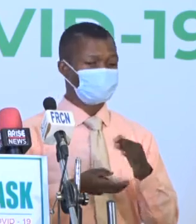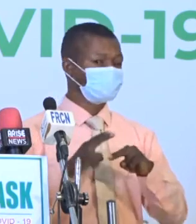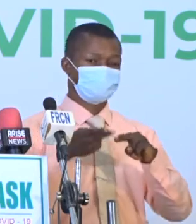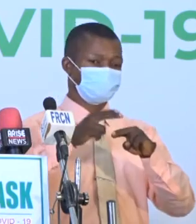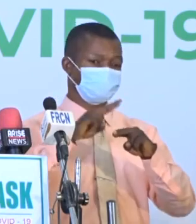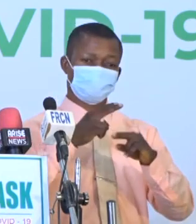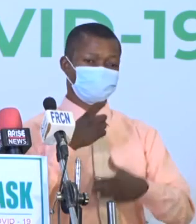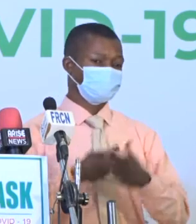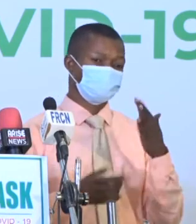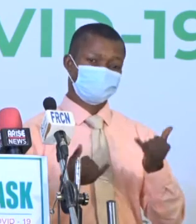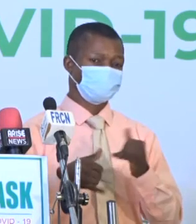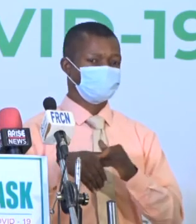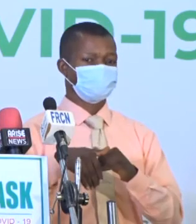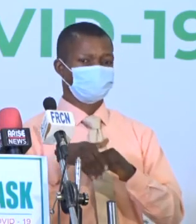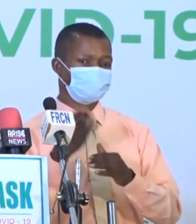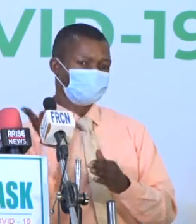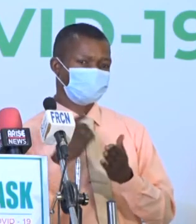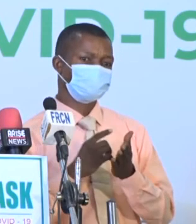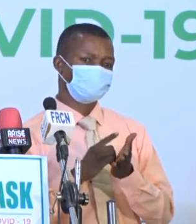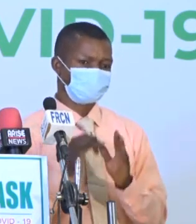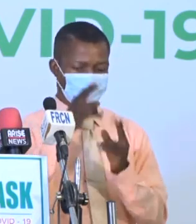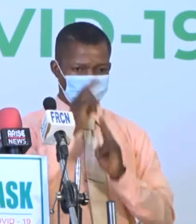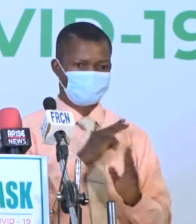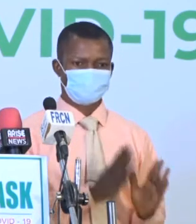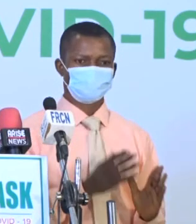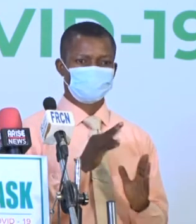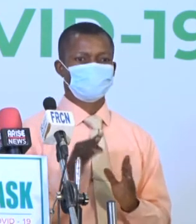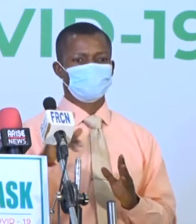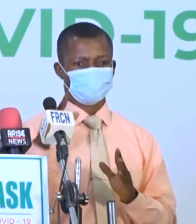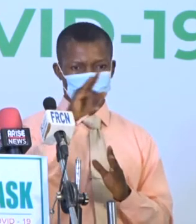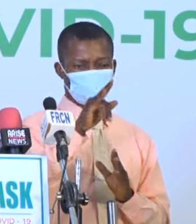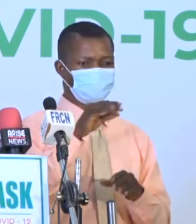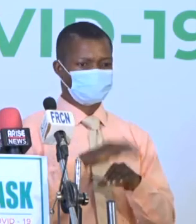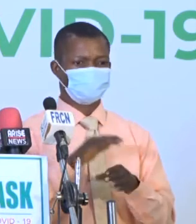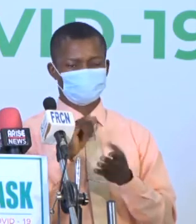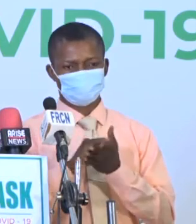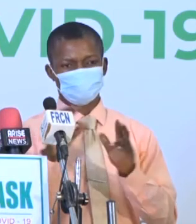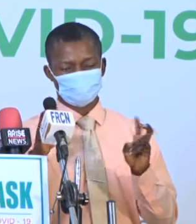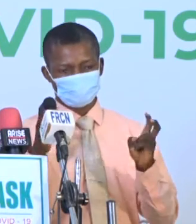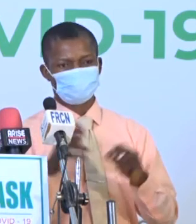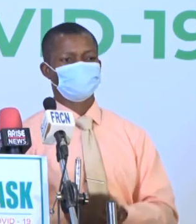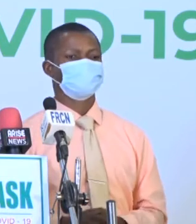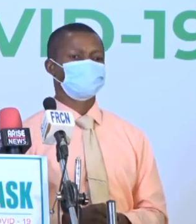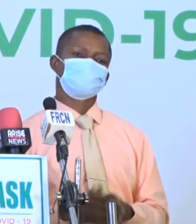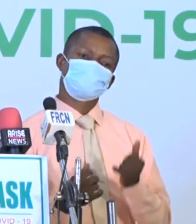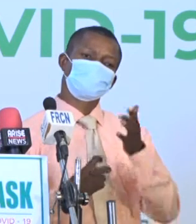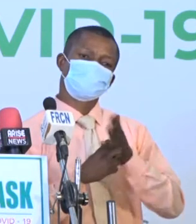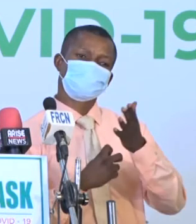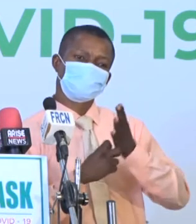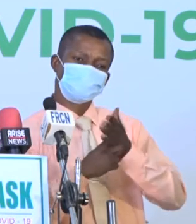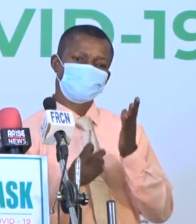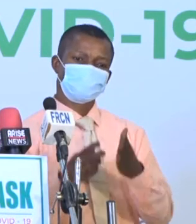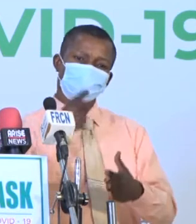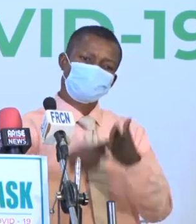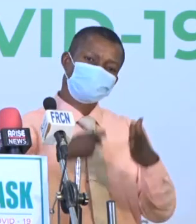astronomically over the last week or so. The NCAA boss also reacted to the upsurge in prices